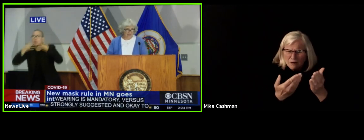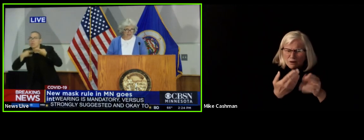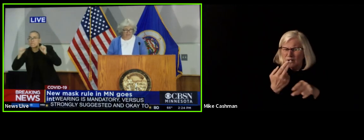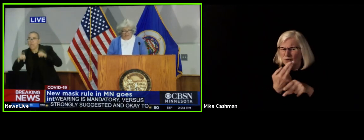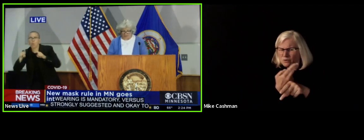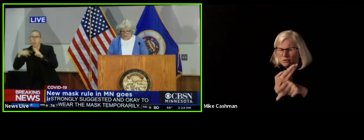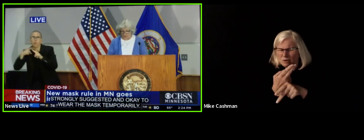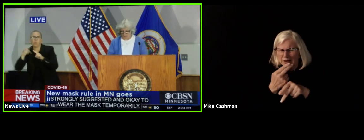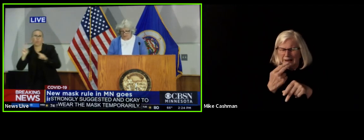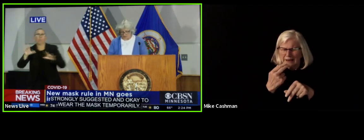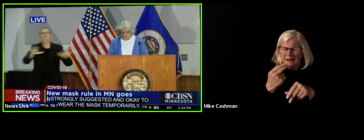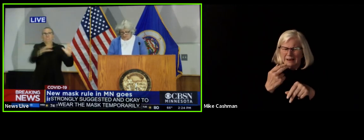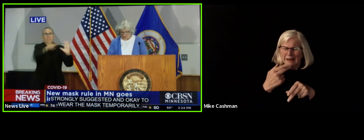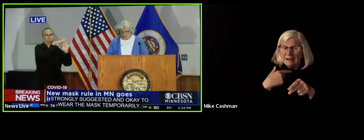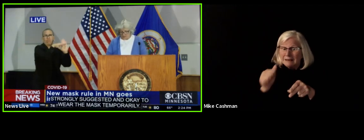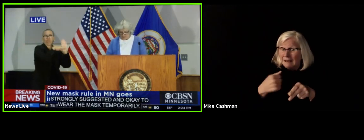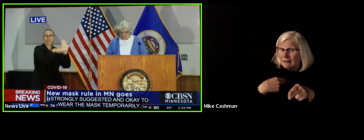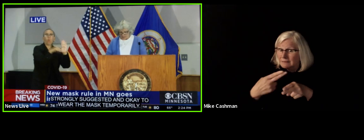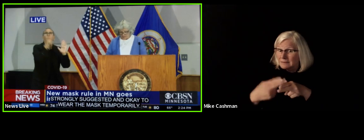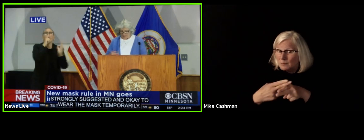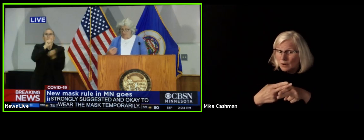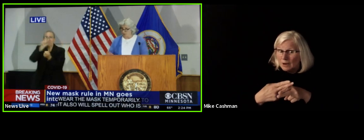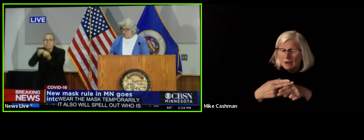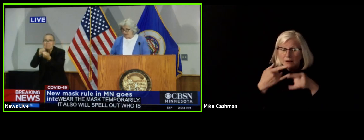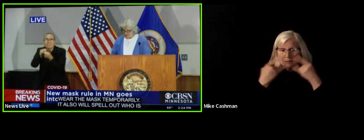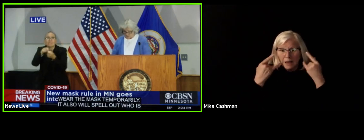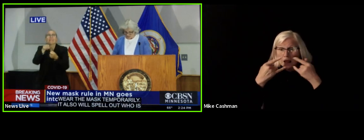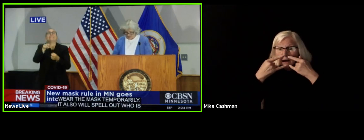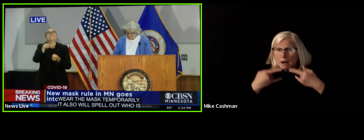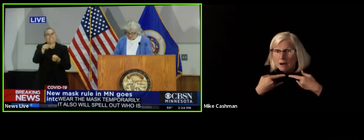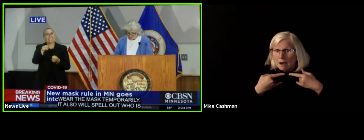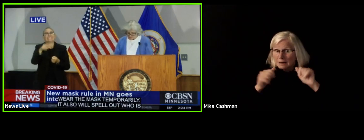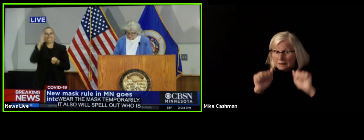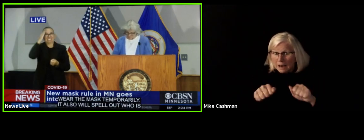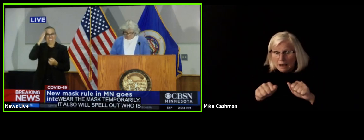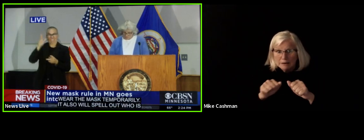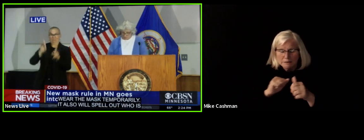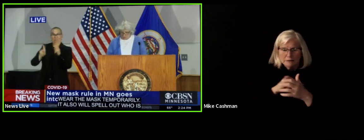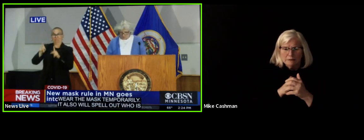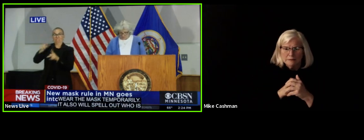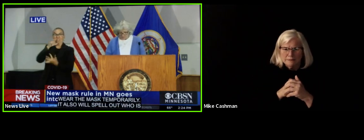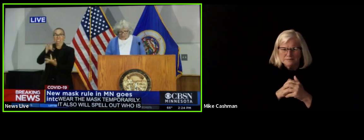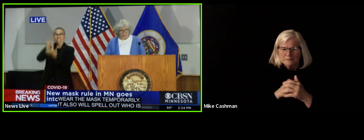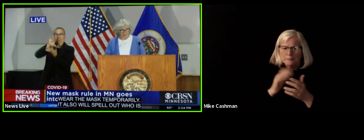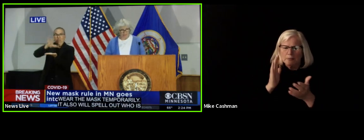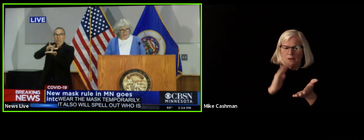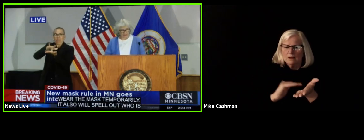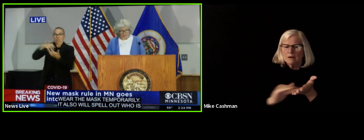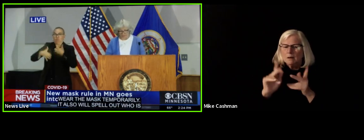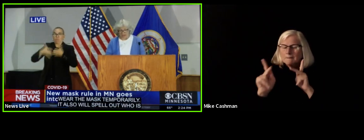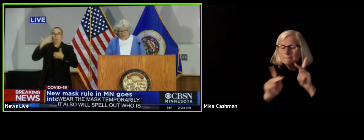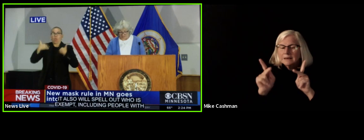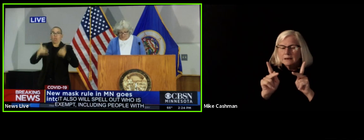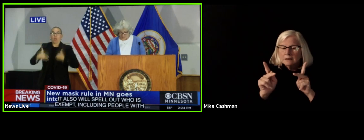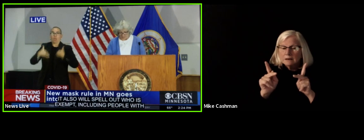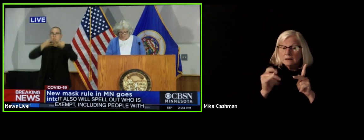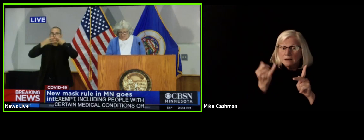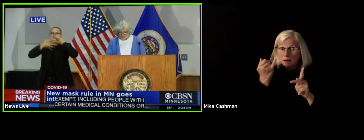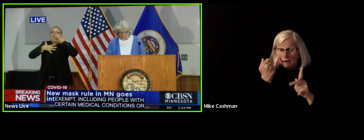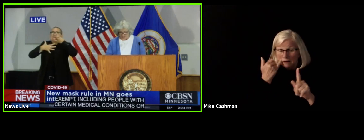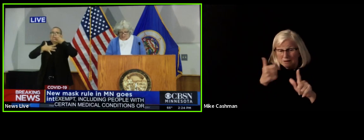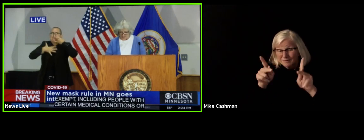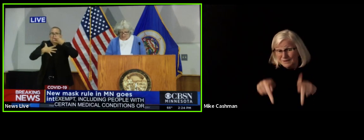exempt from this order, including people with certain medical conditions or people with some forms